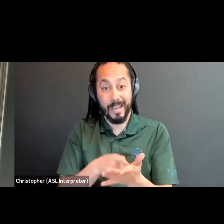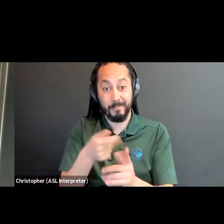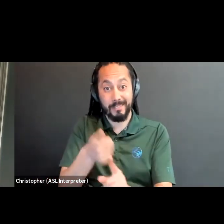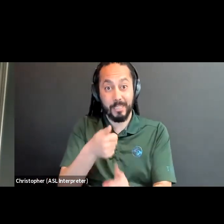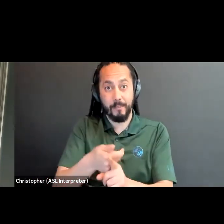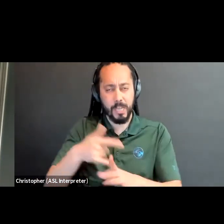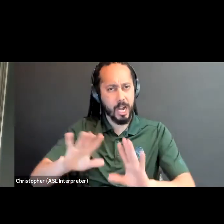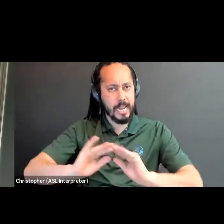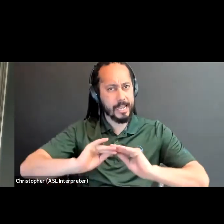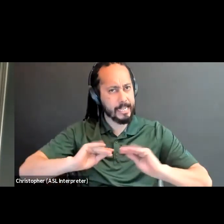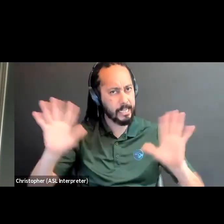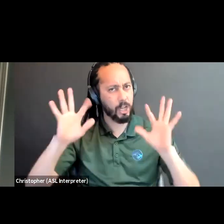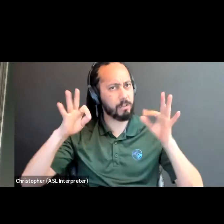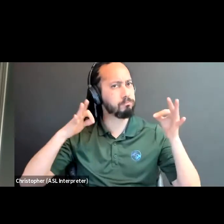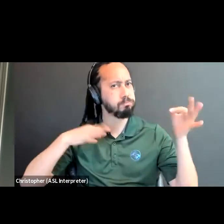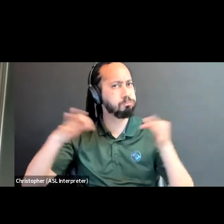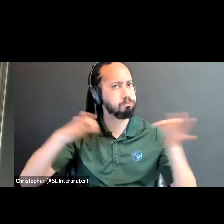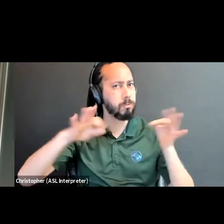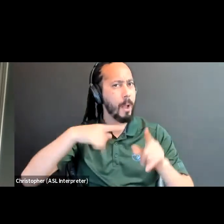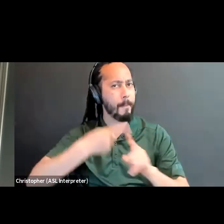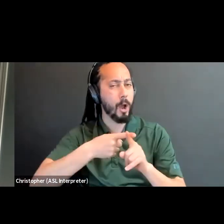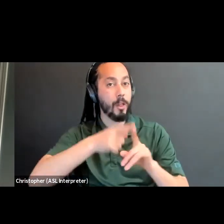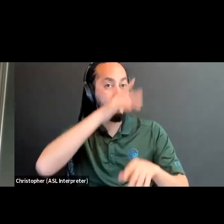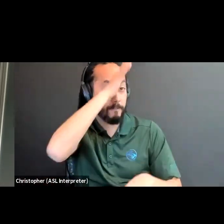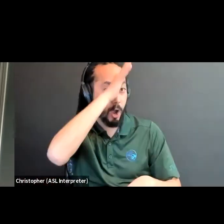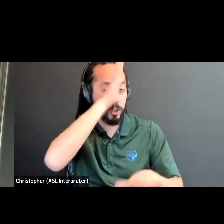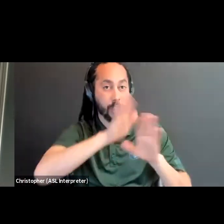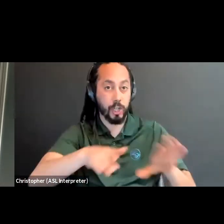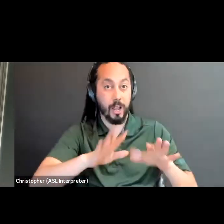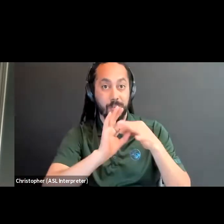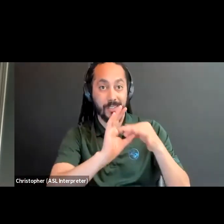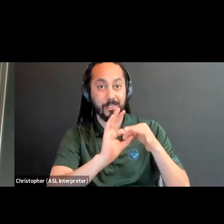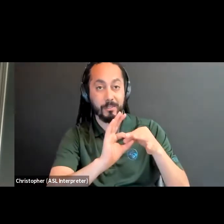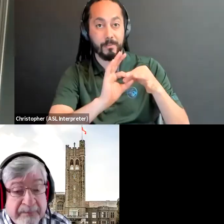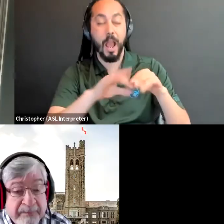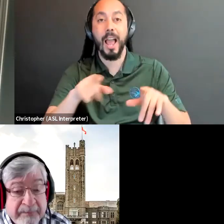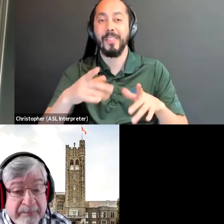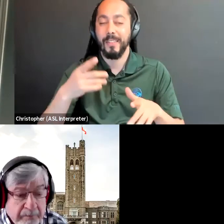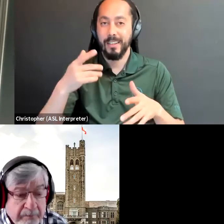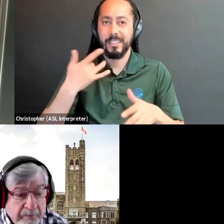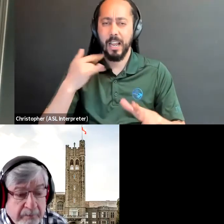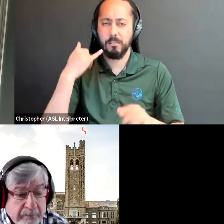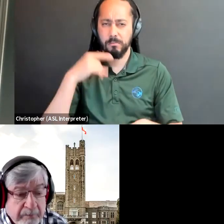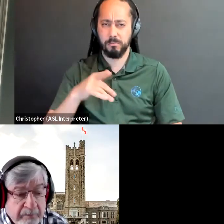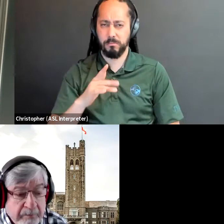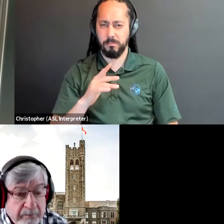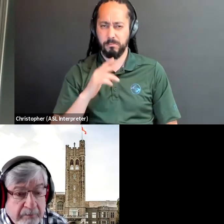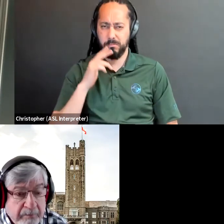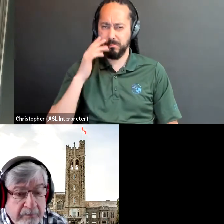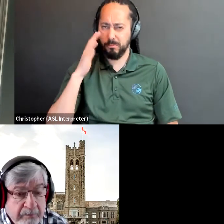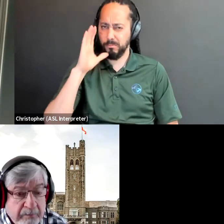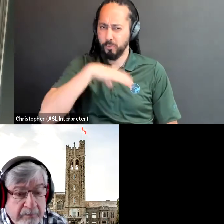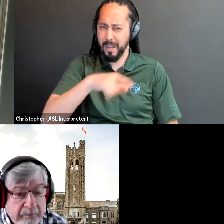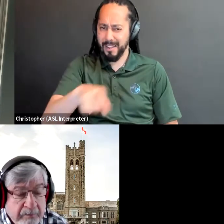their views regarding father-child relationship, that has been seen as something really suspicious. It is also the case when